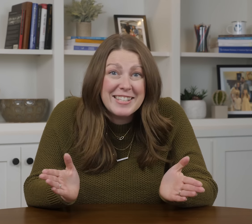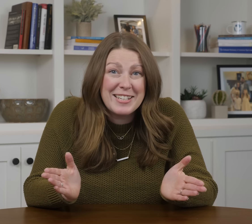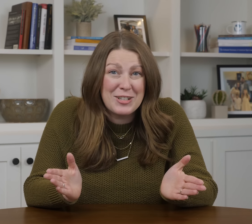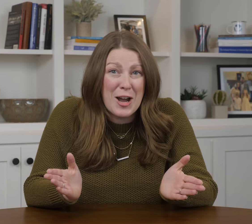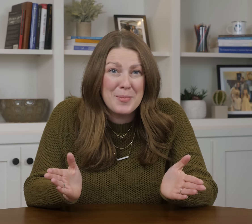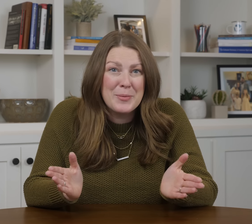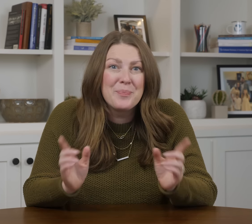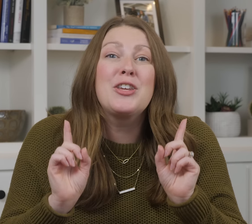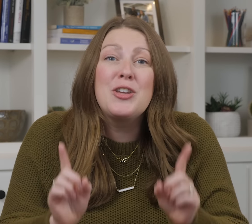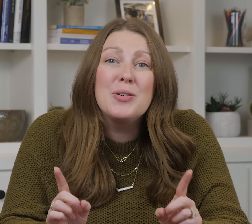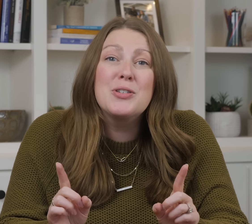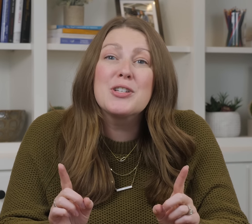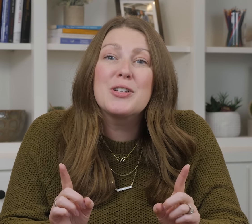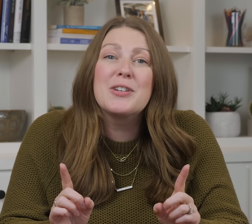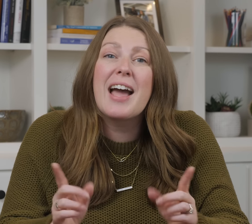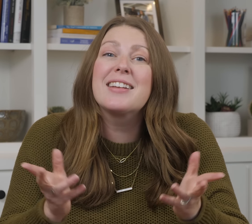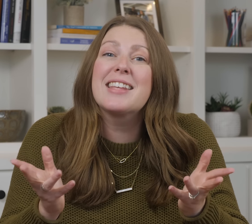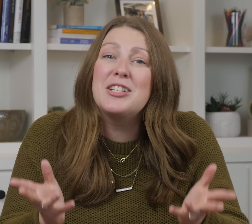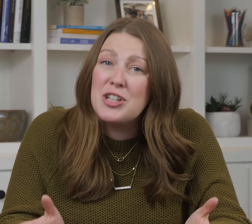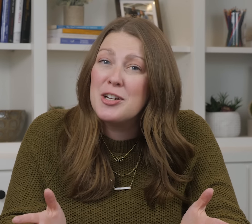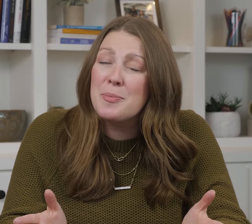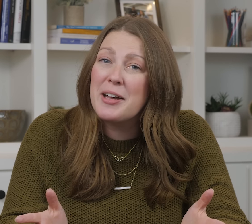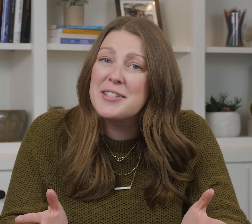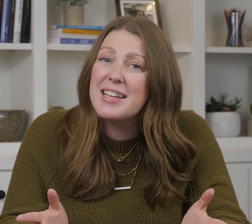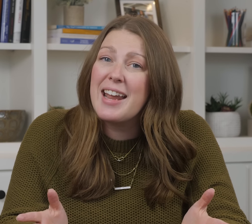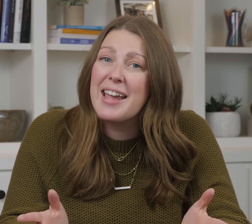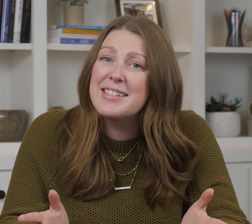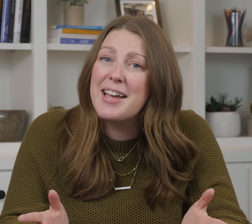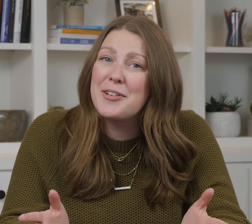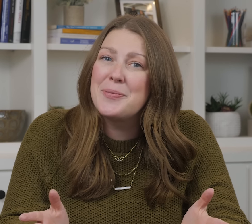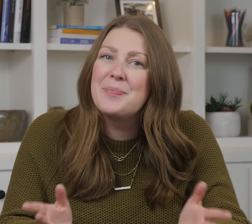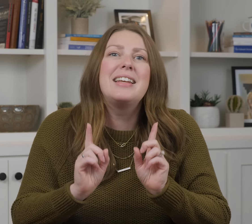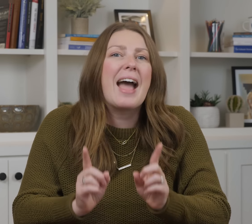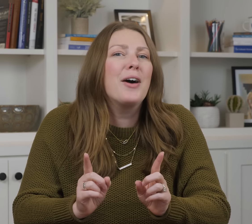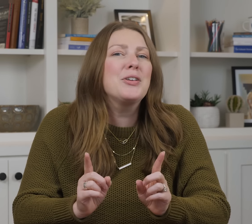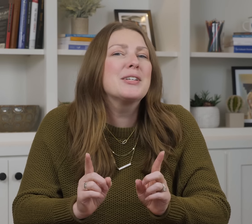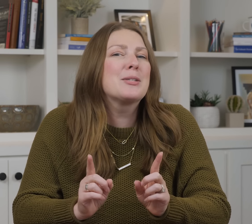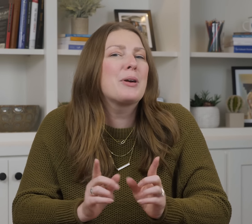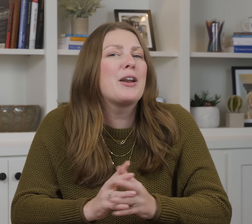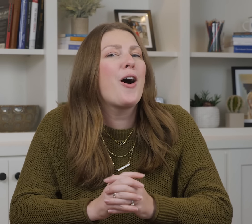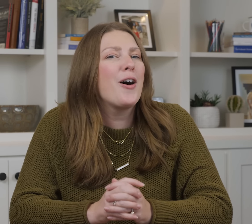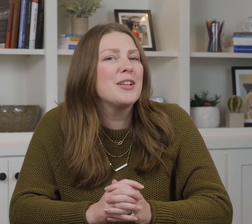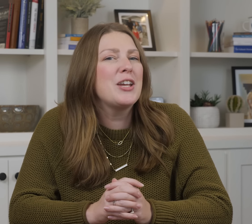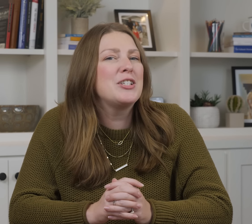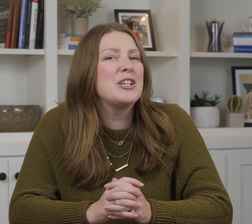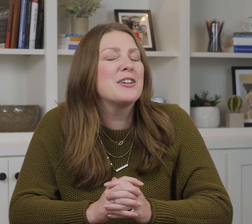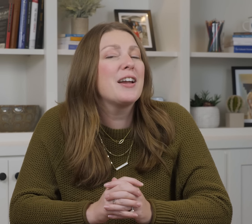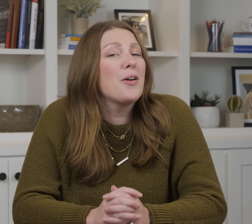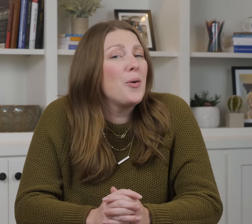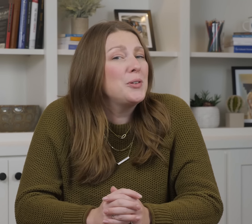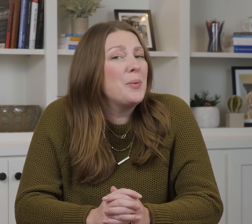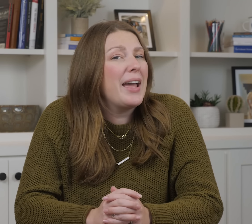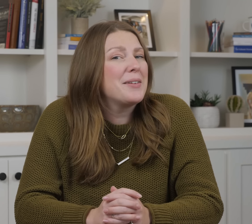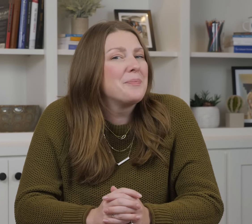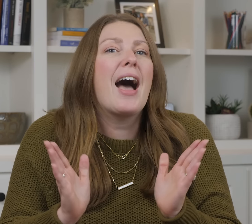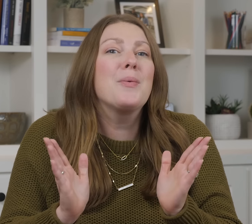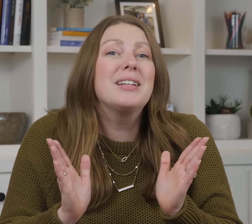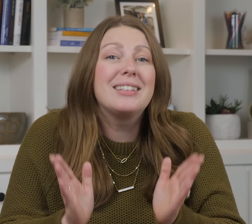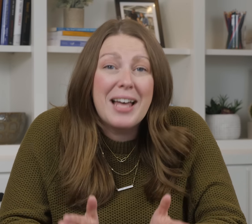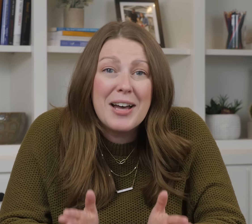Fantastic job! You just learned how to sign Jingle Bells in ASL. Now you can spread holiday cheer in a whole new way. I would love